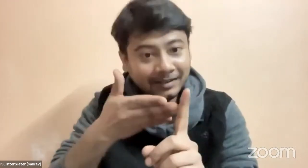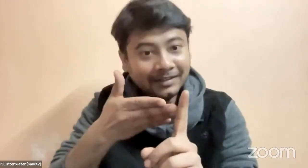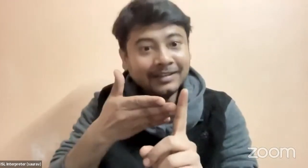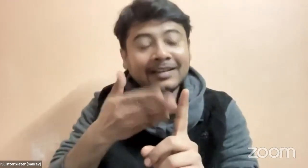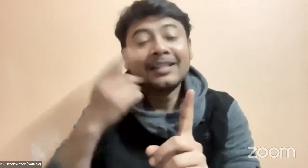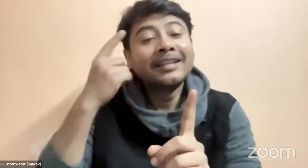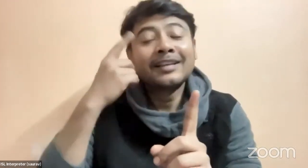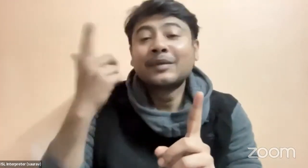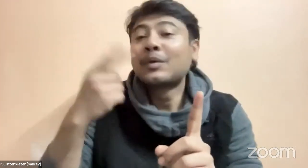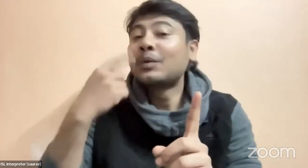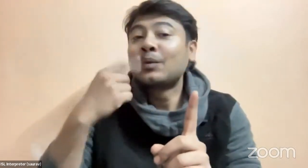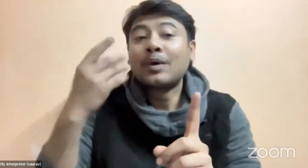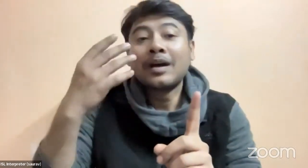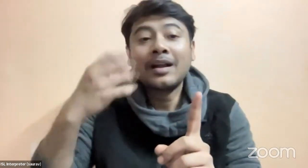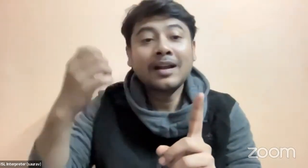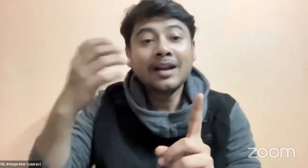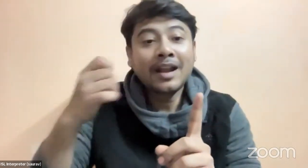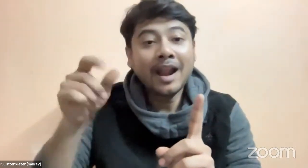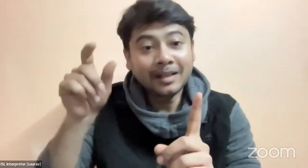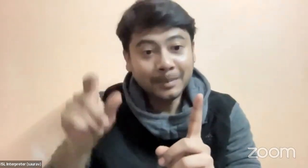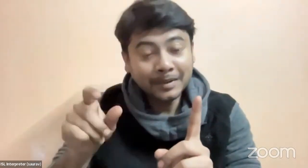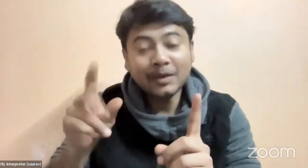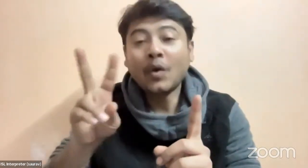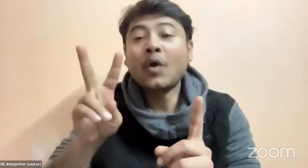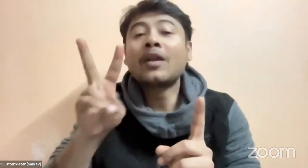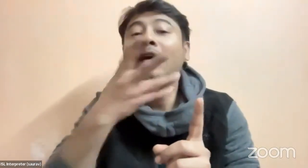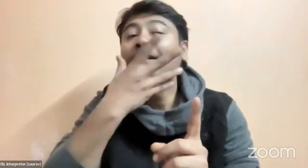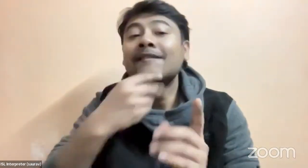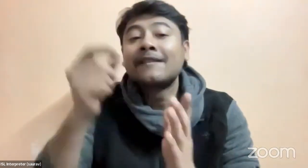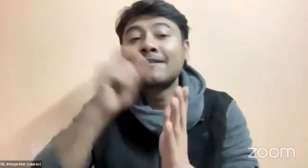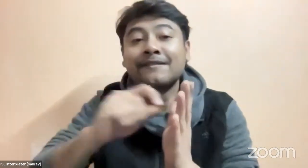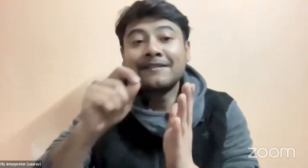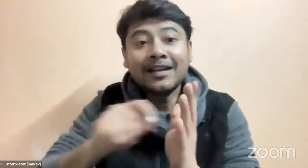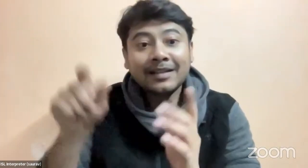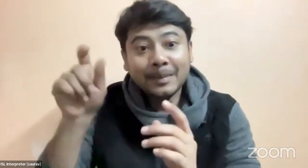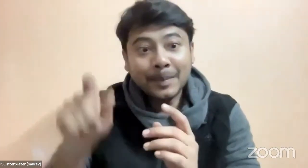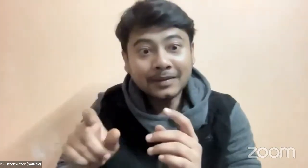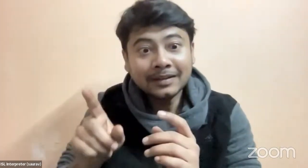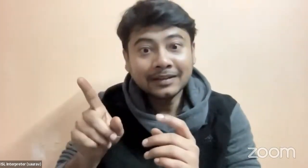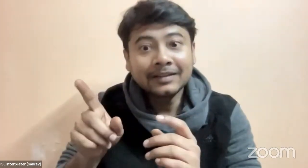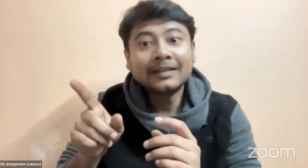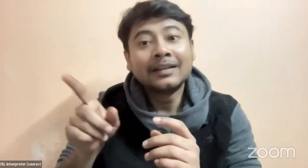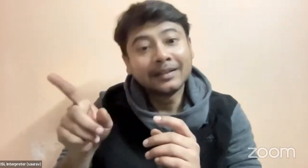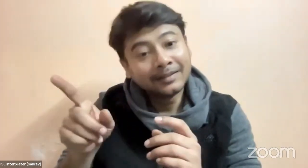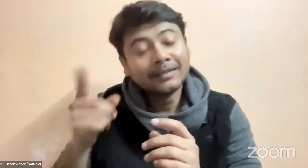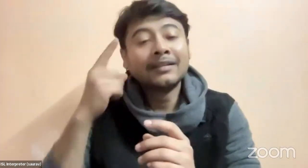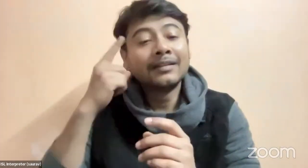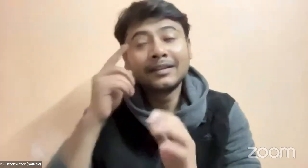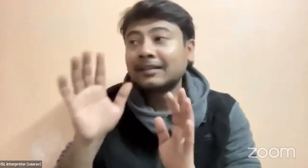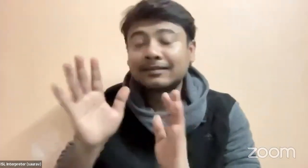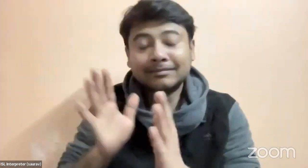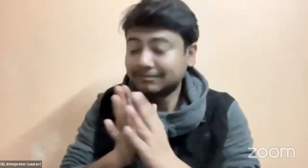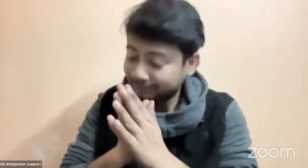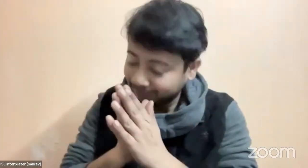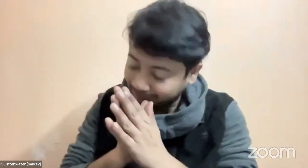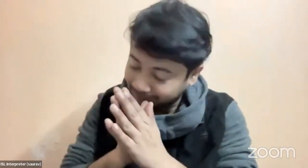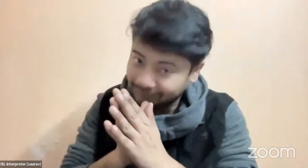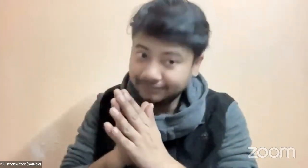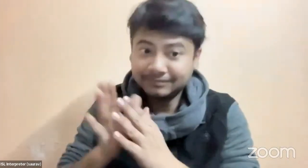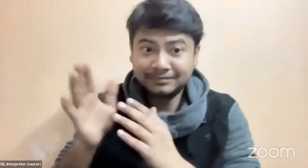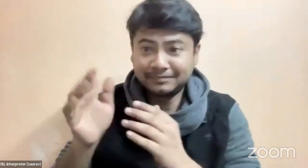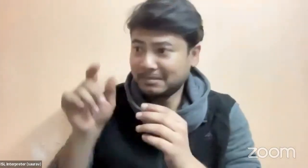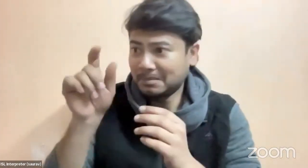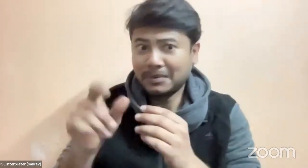others to be very close to him. And that's why Krishna respects Narad Muni as his